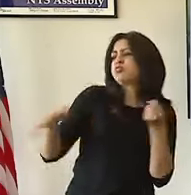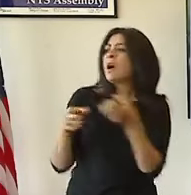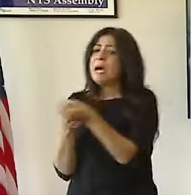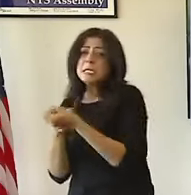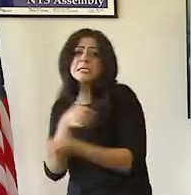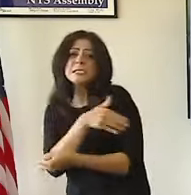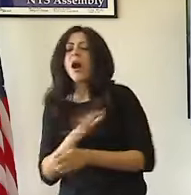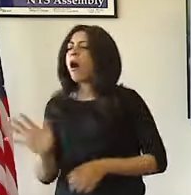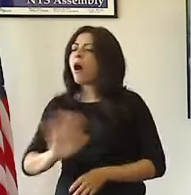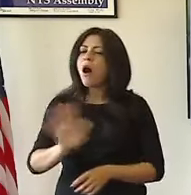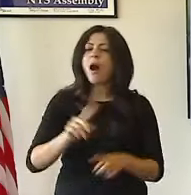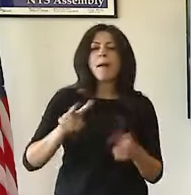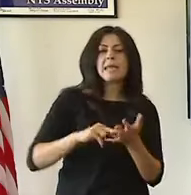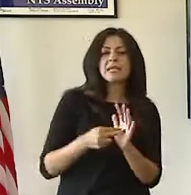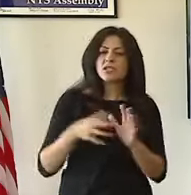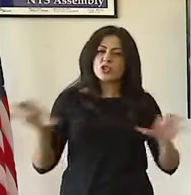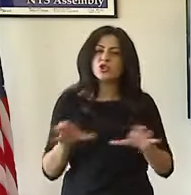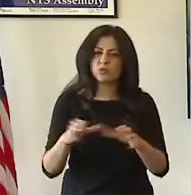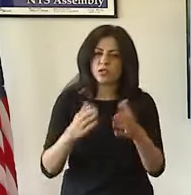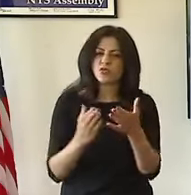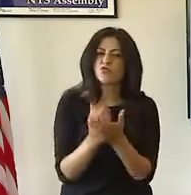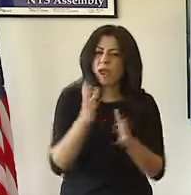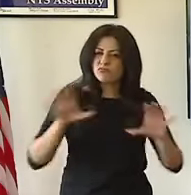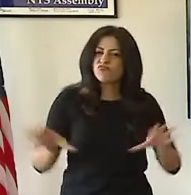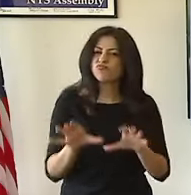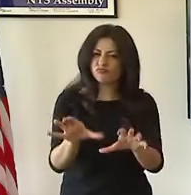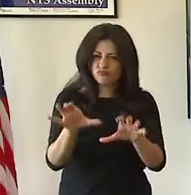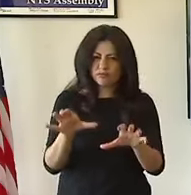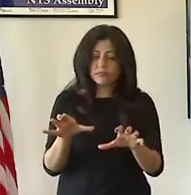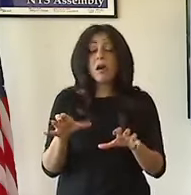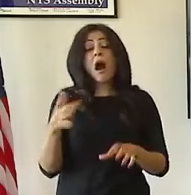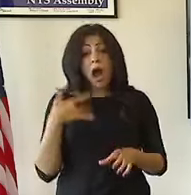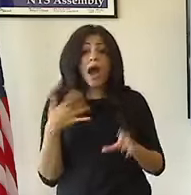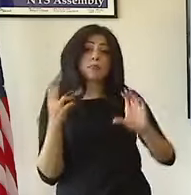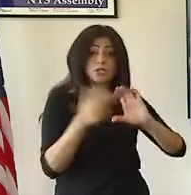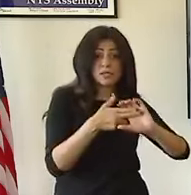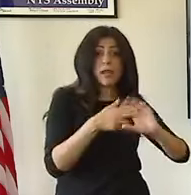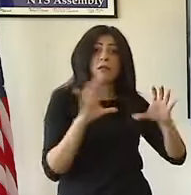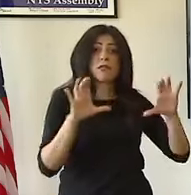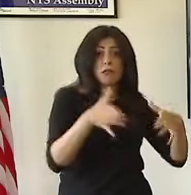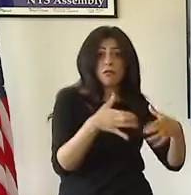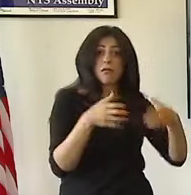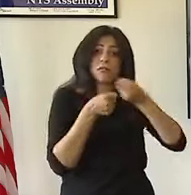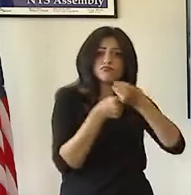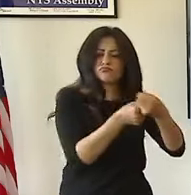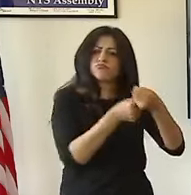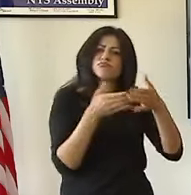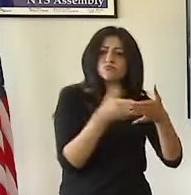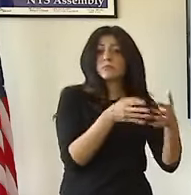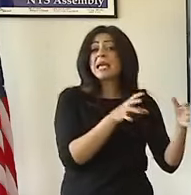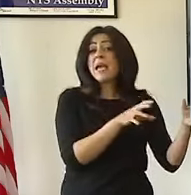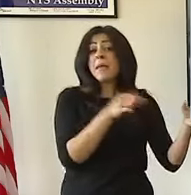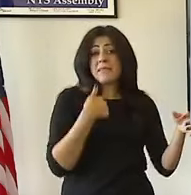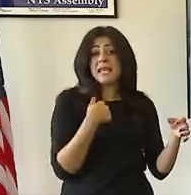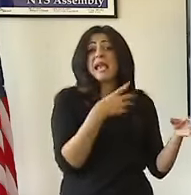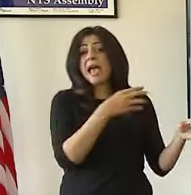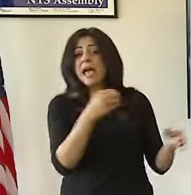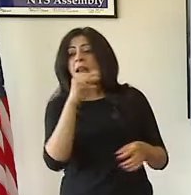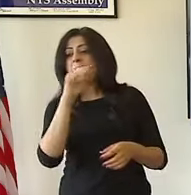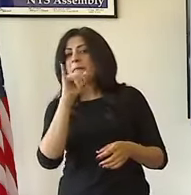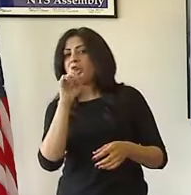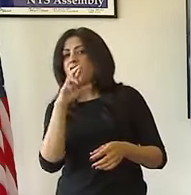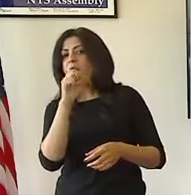right. And what I will offer to you, having participated in that exercise, I, like the mayor of Poughkeepsie, and I would suggest others,